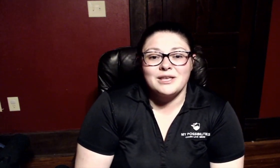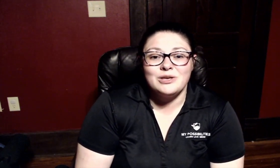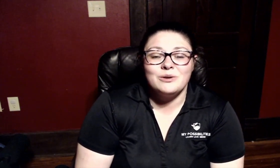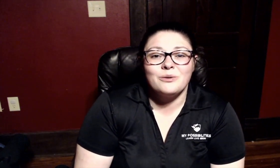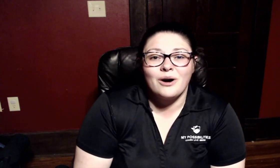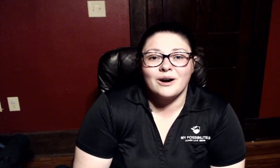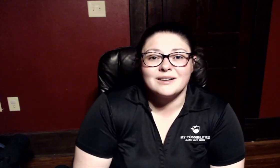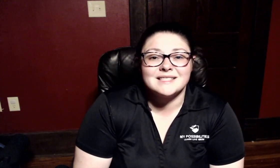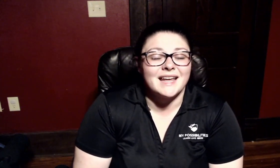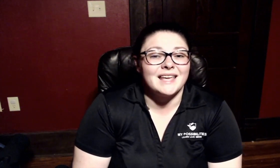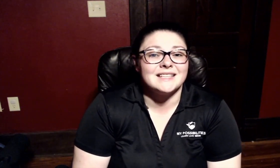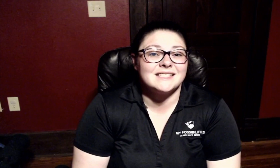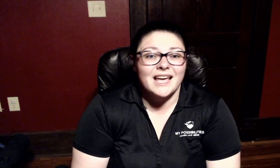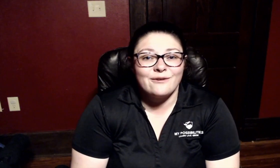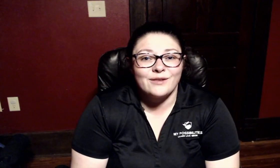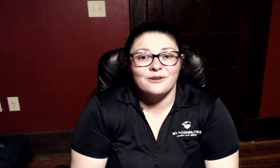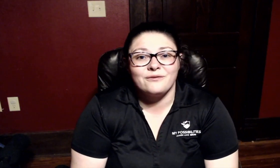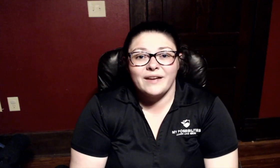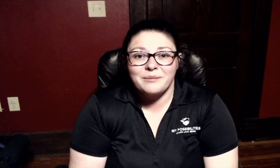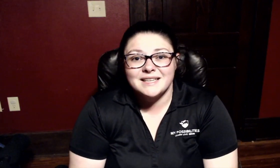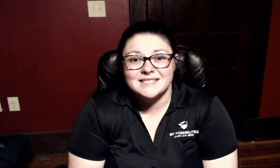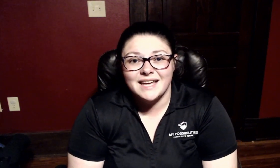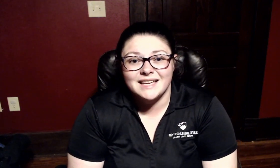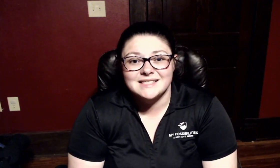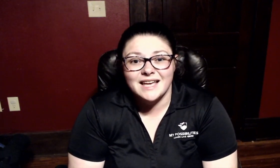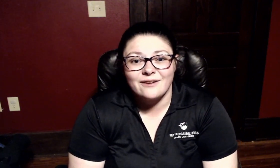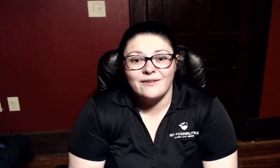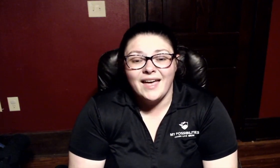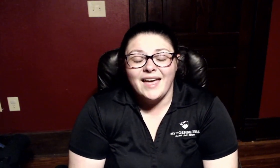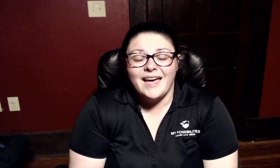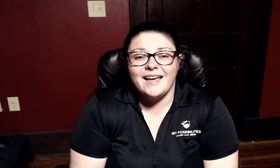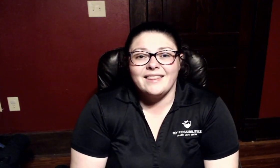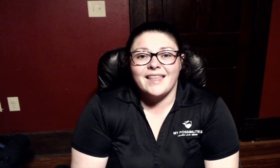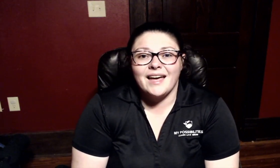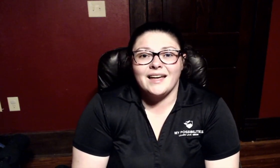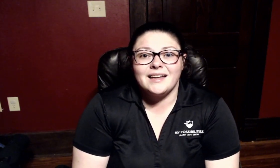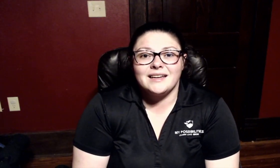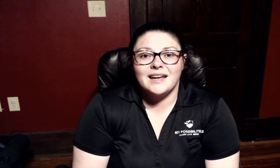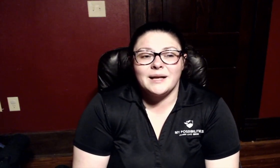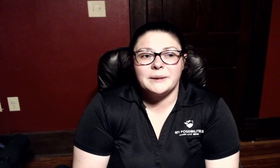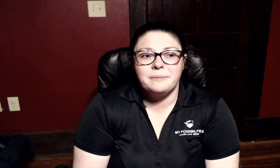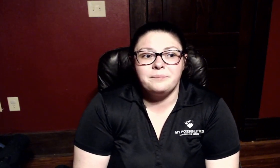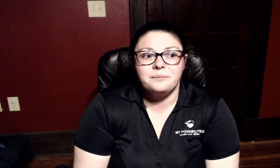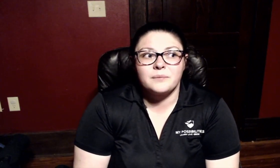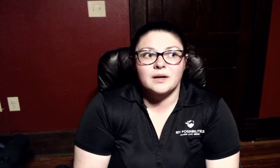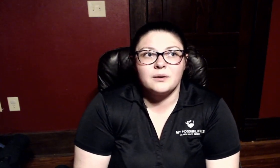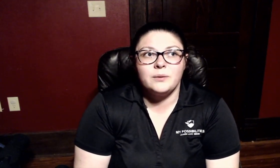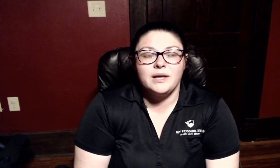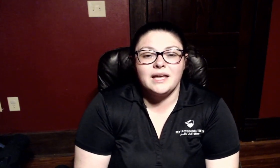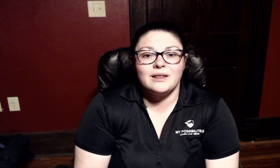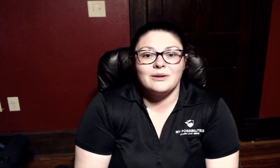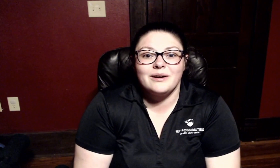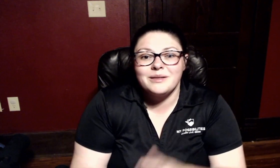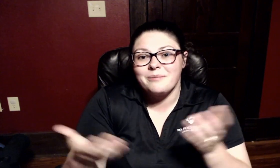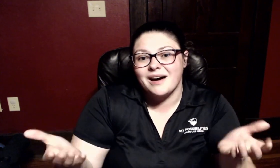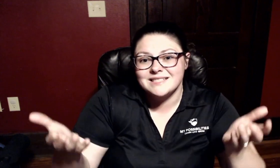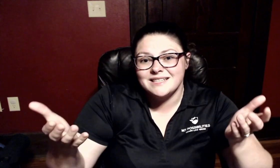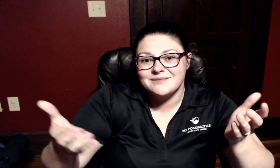you are staying safe, that your family is staying safe, and that we can look on the positive side